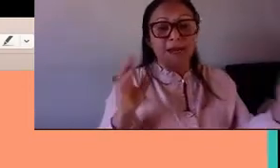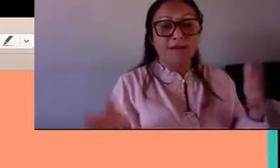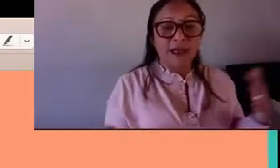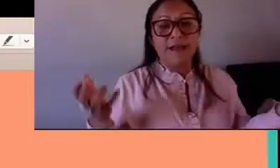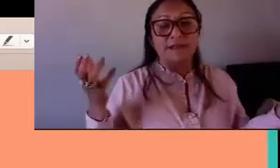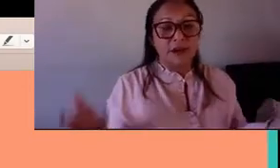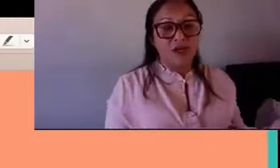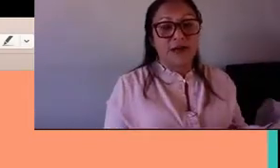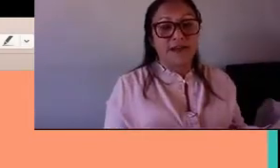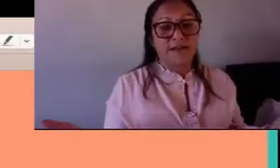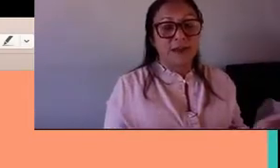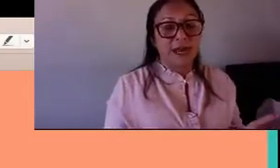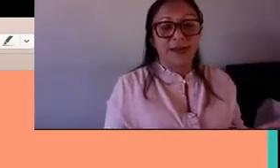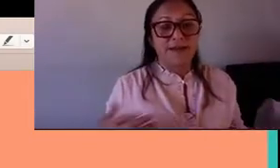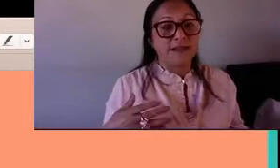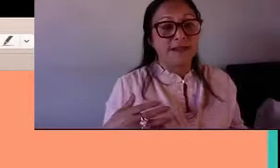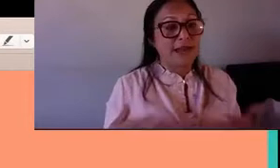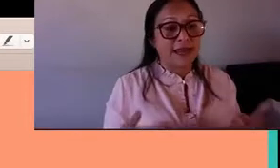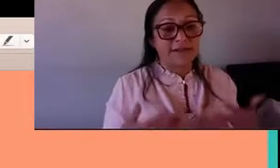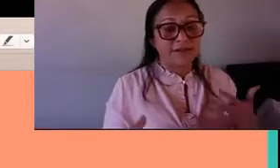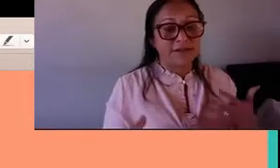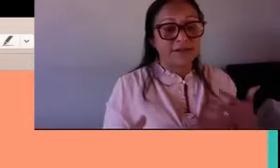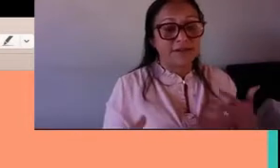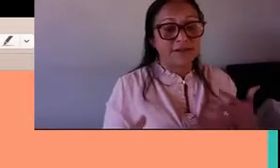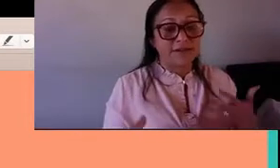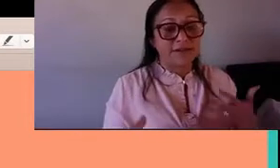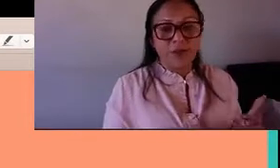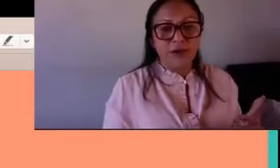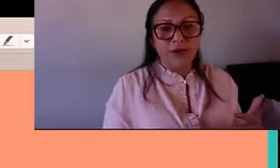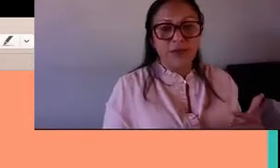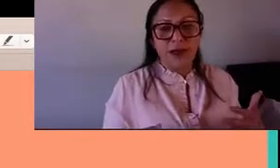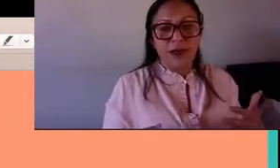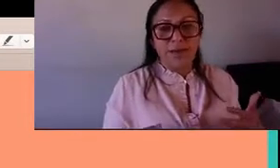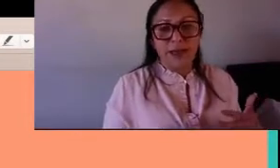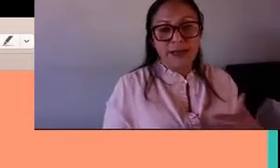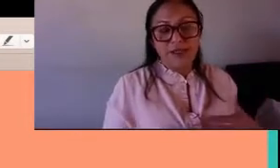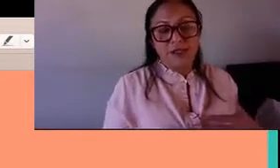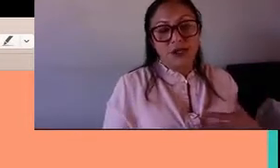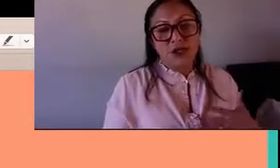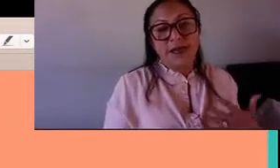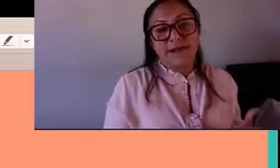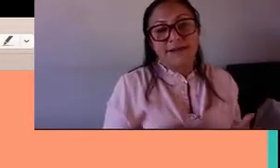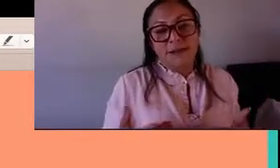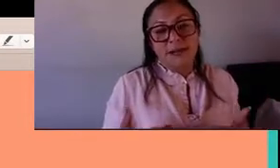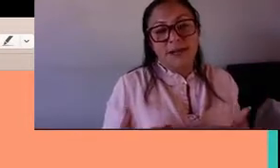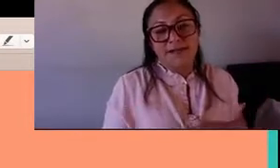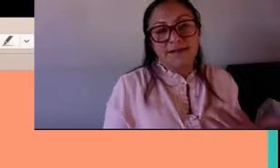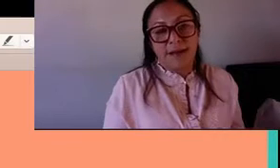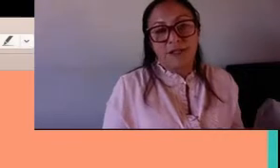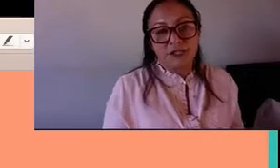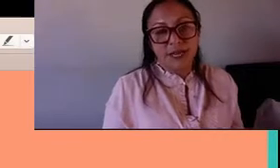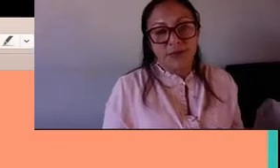made up signs that your child has made because they can't speak yet. So we really recommend looking at something,